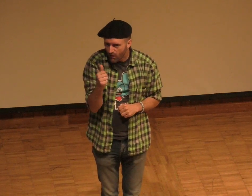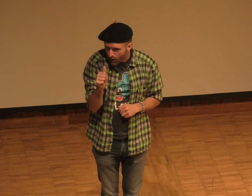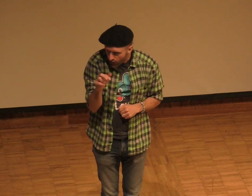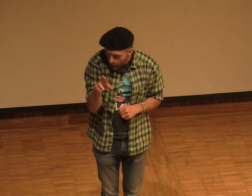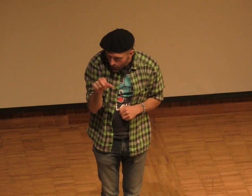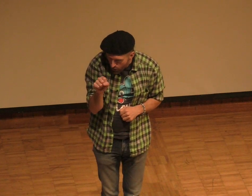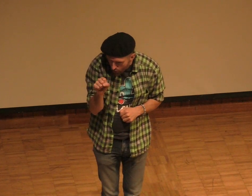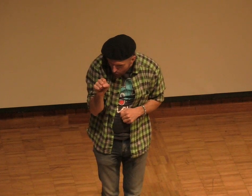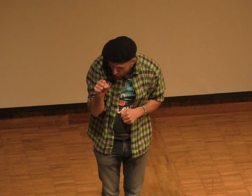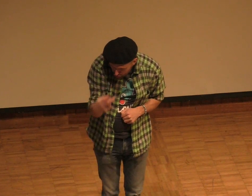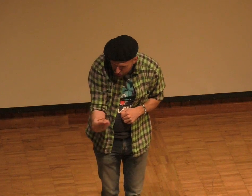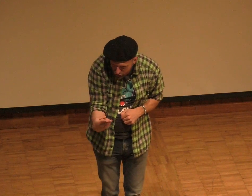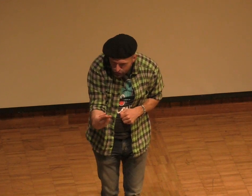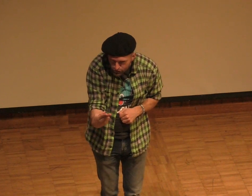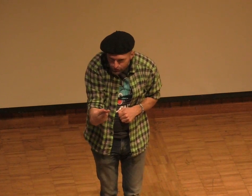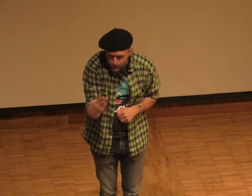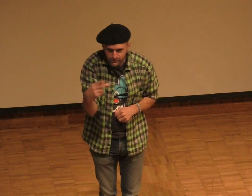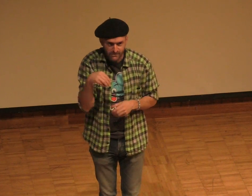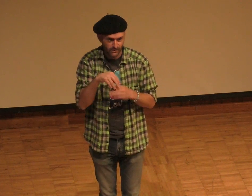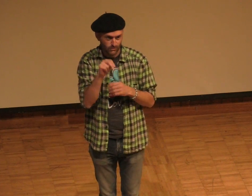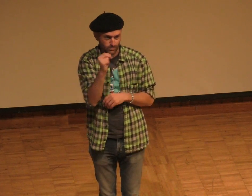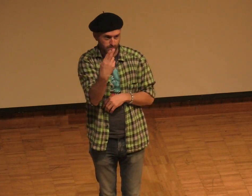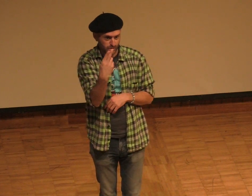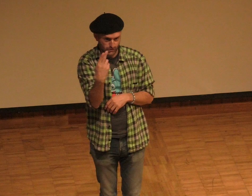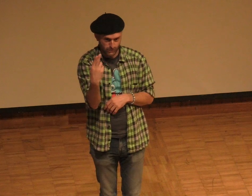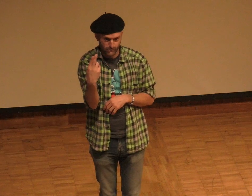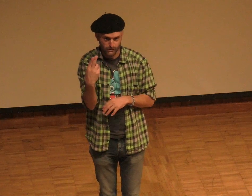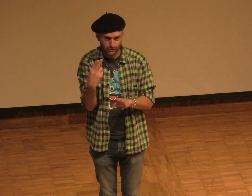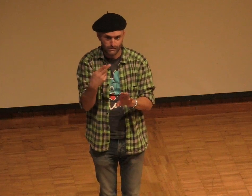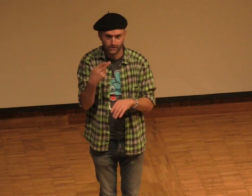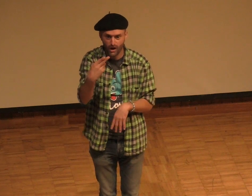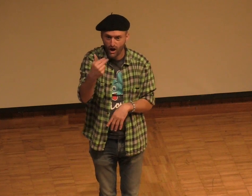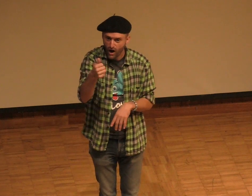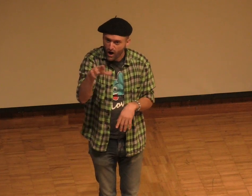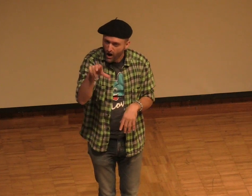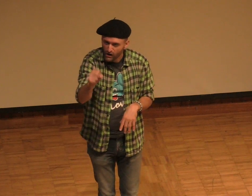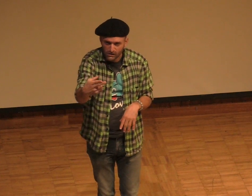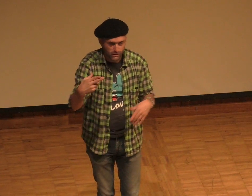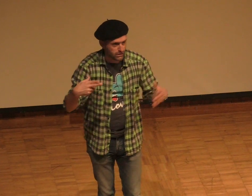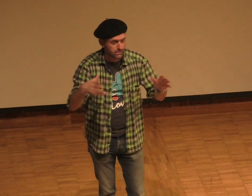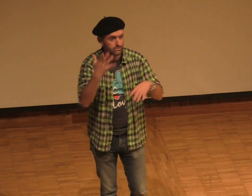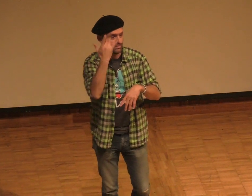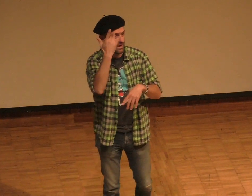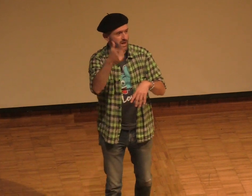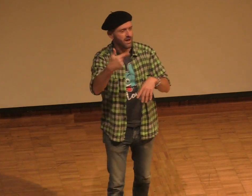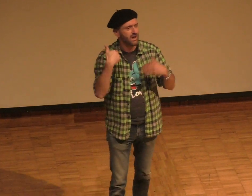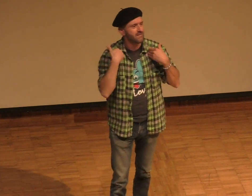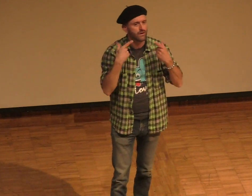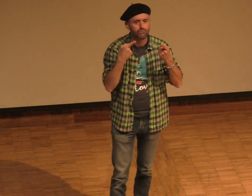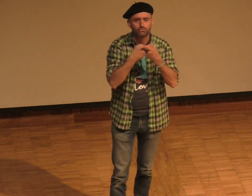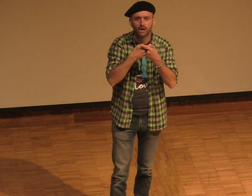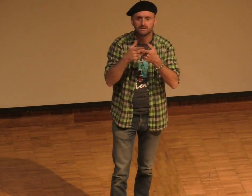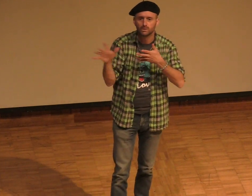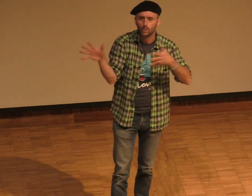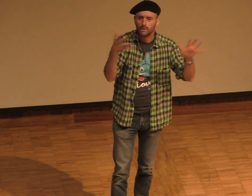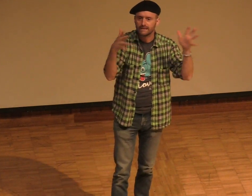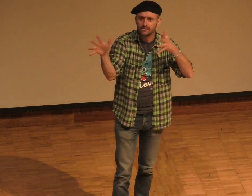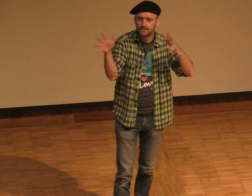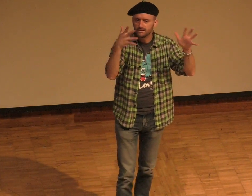and winter is harsh in New Hampshire. It is harsh because there